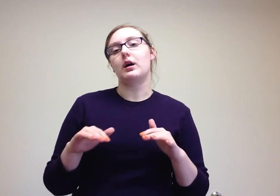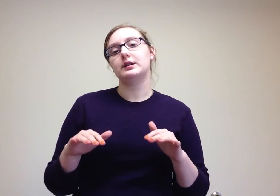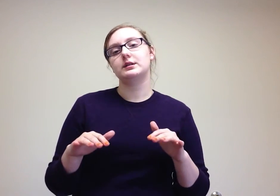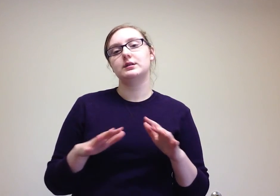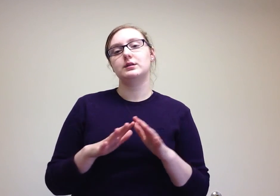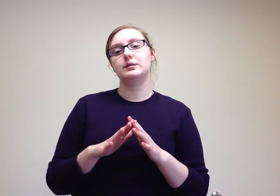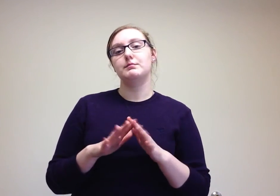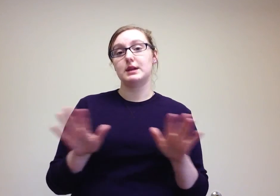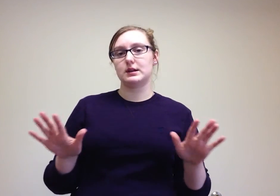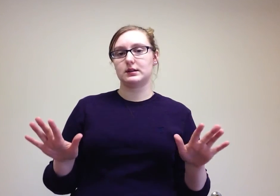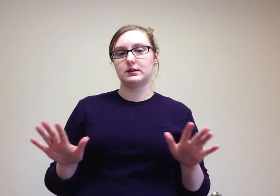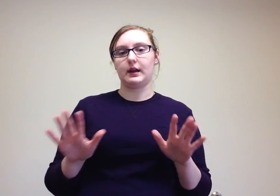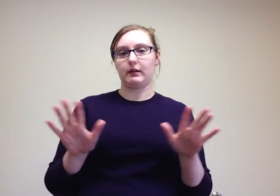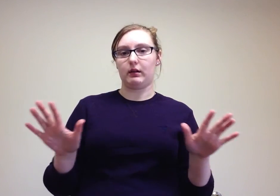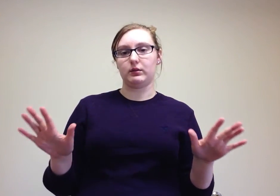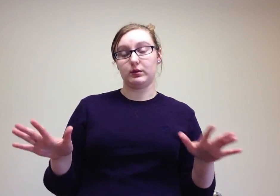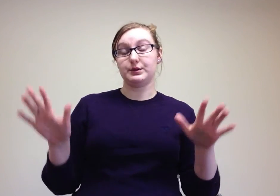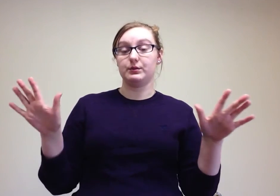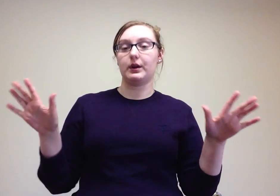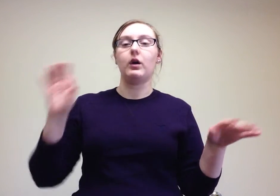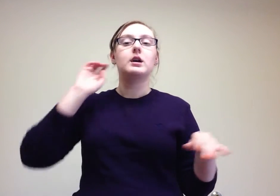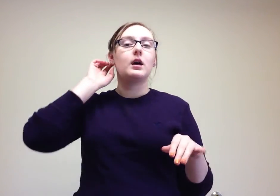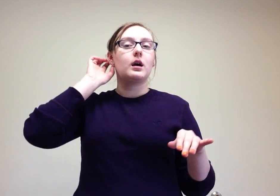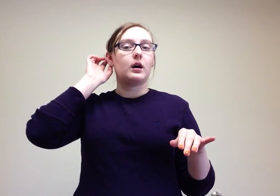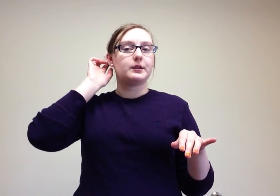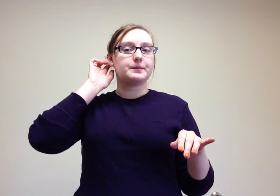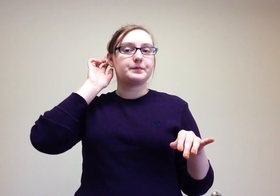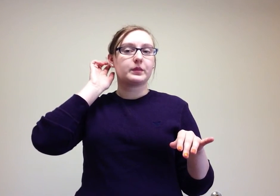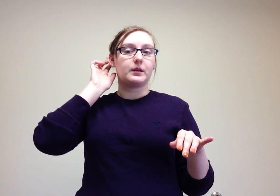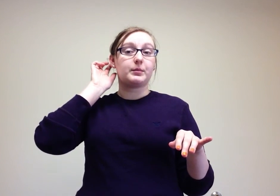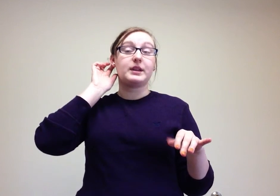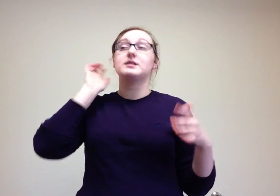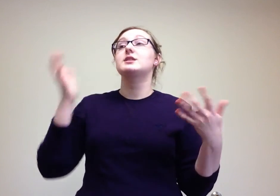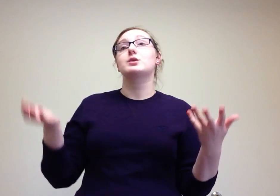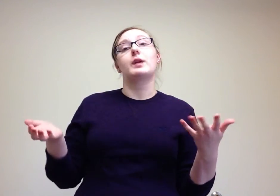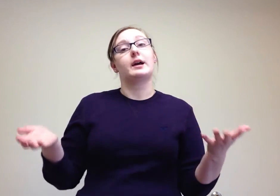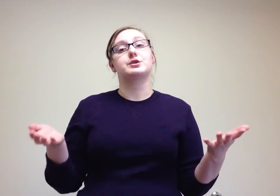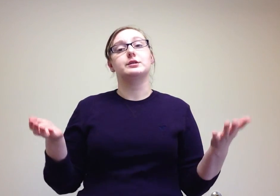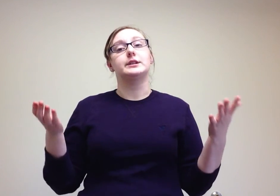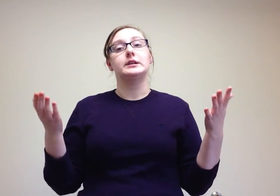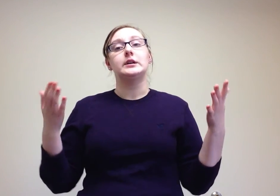not mix at all or do at all, because they don't actually